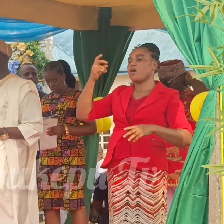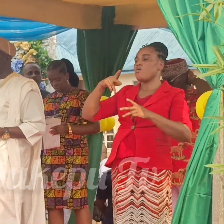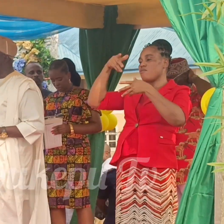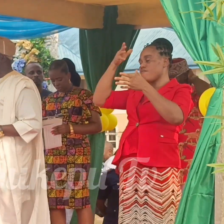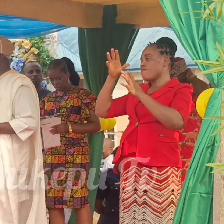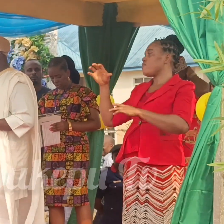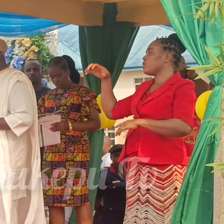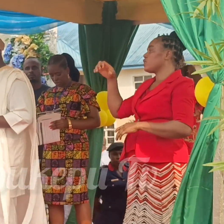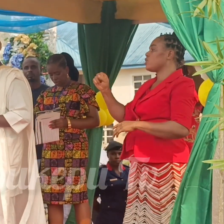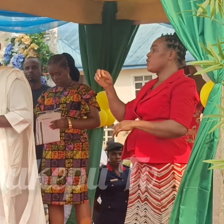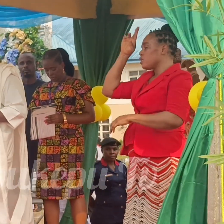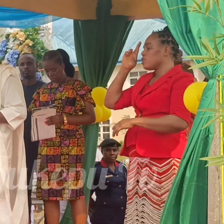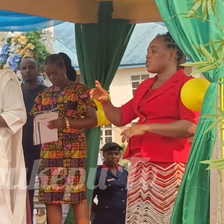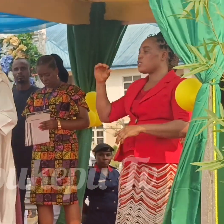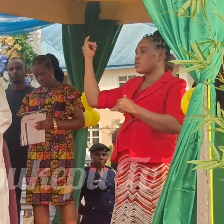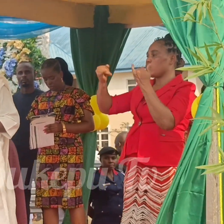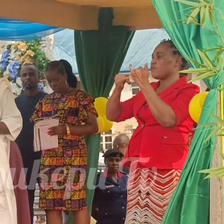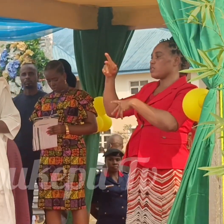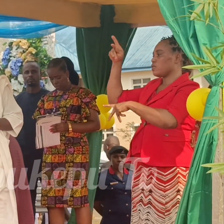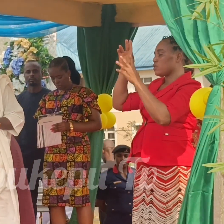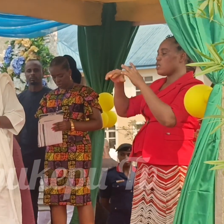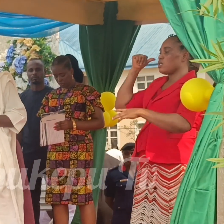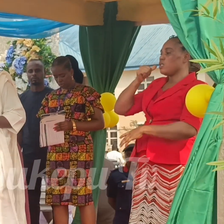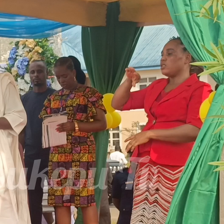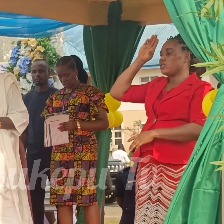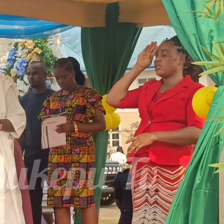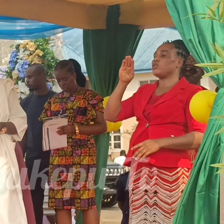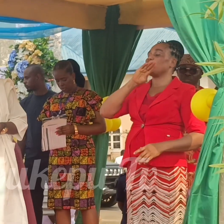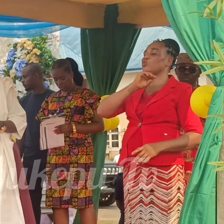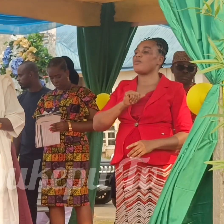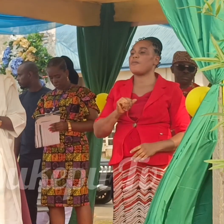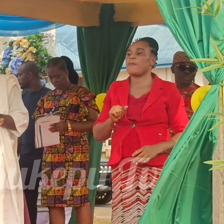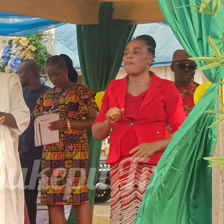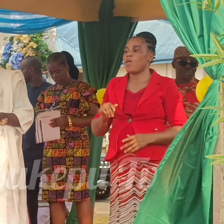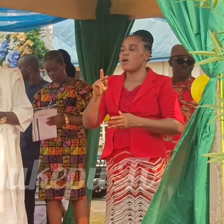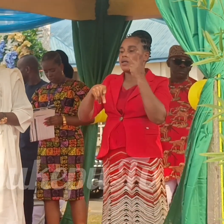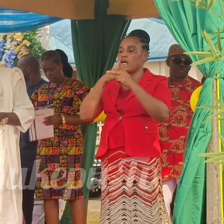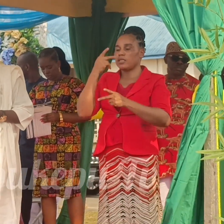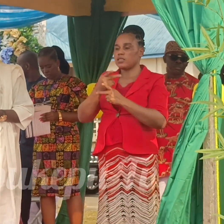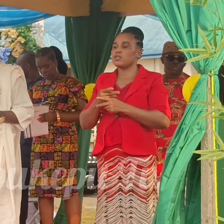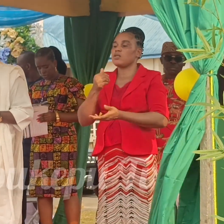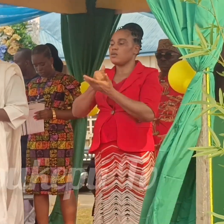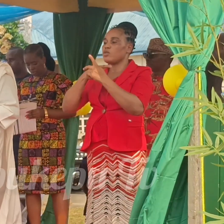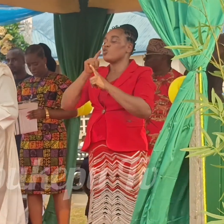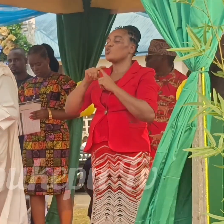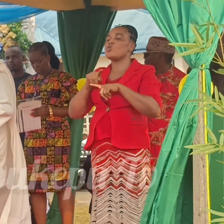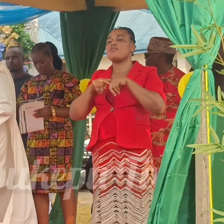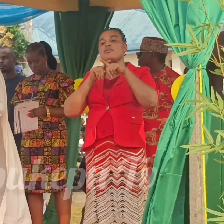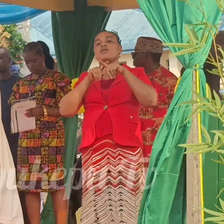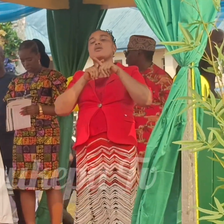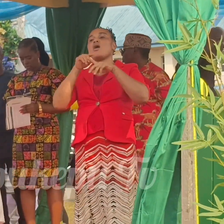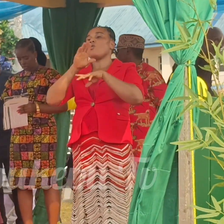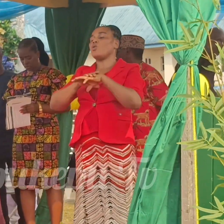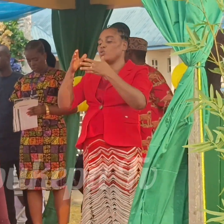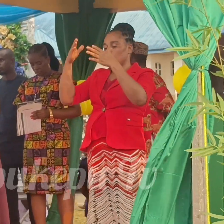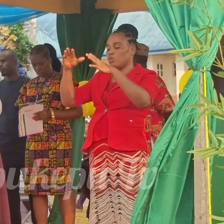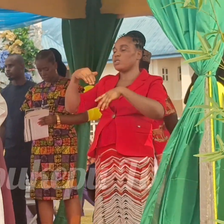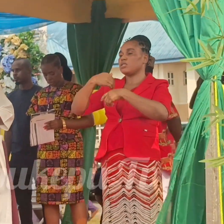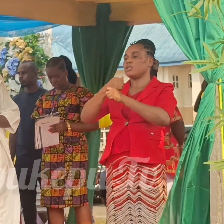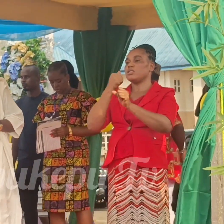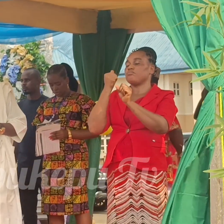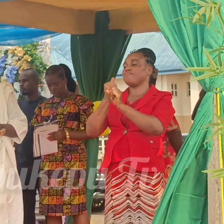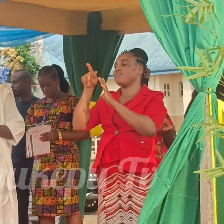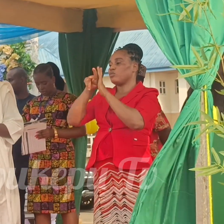investors, distinguished invited guests, ladies and gentlemen. Please indulge me to rely on the already established